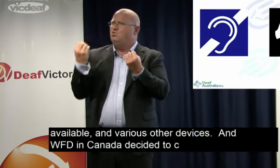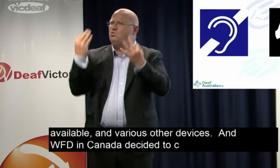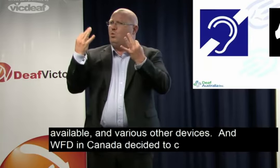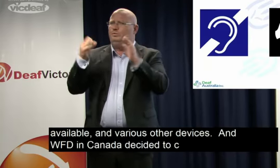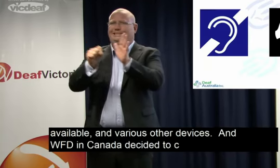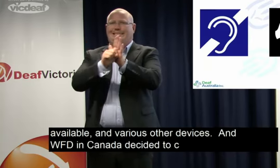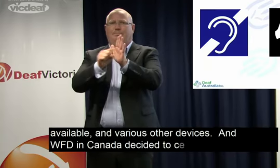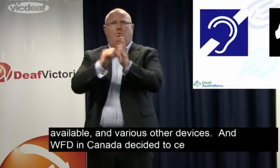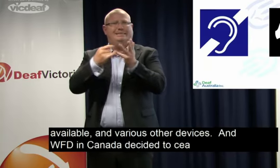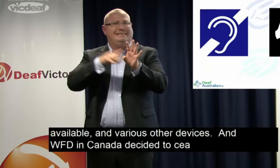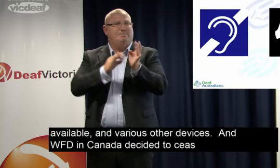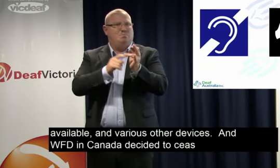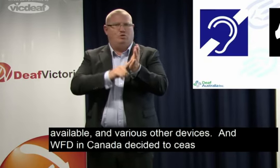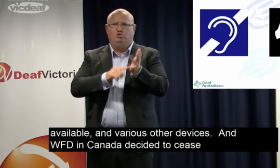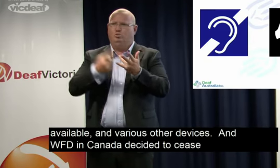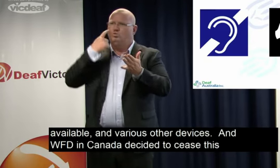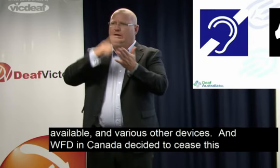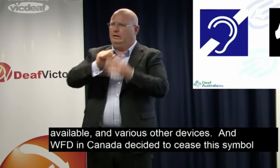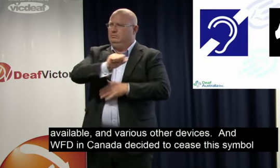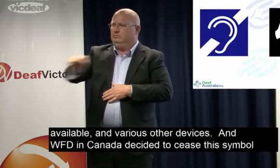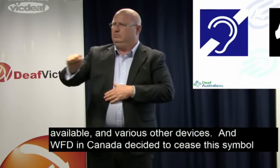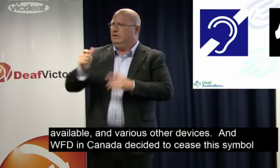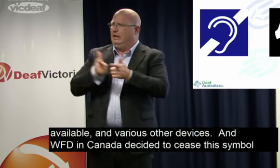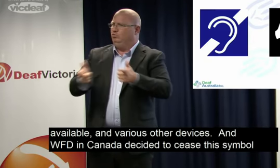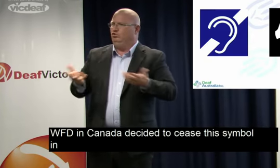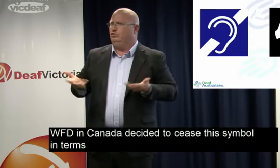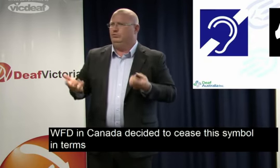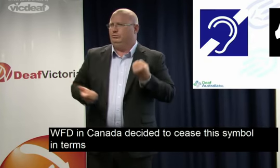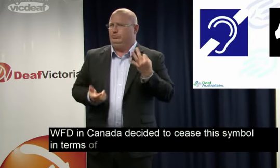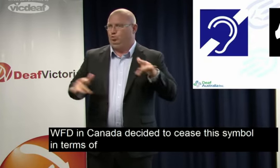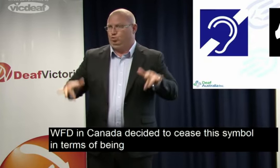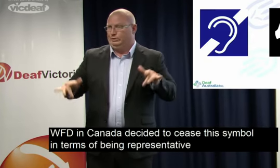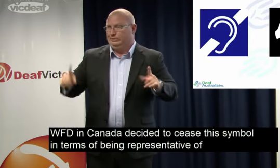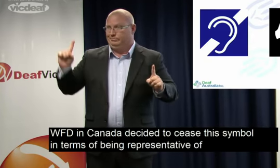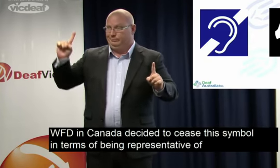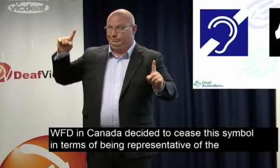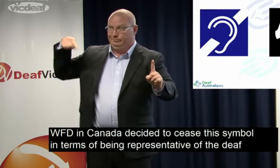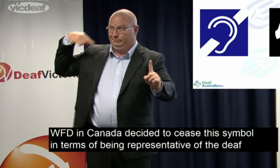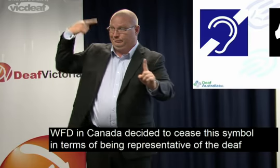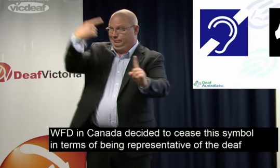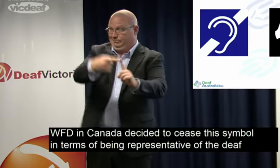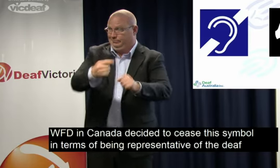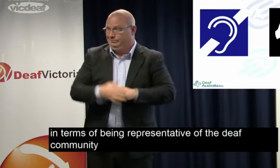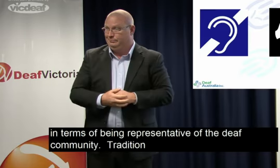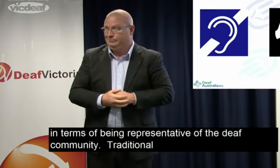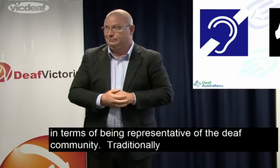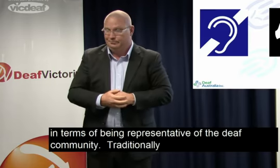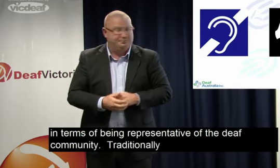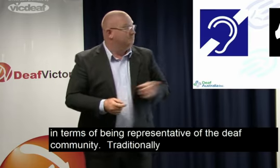community. And traditionally, there was no symbol to recognise deaf people's language, sign language. up until this